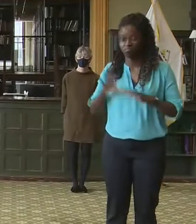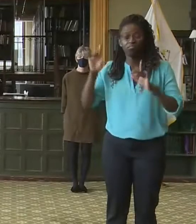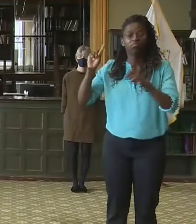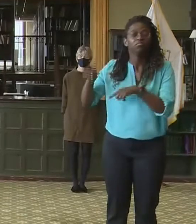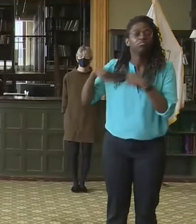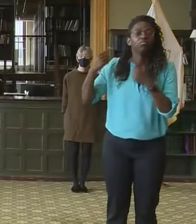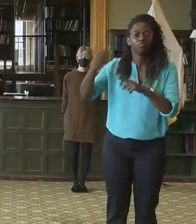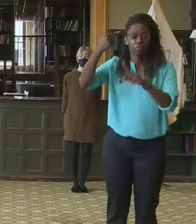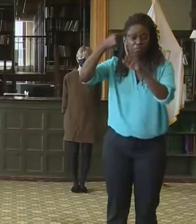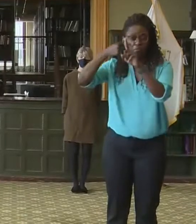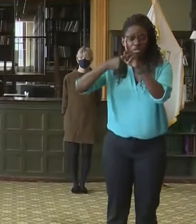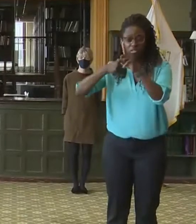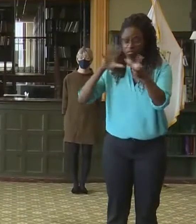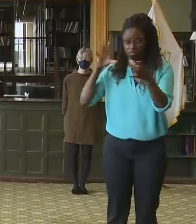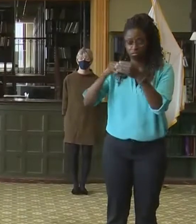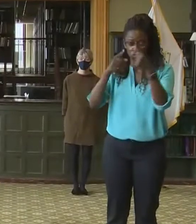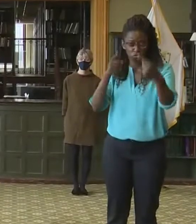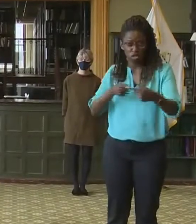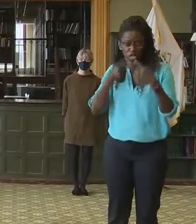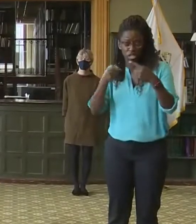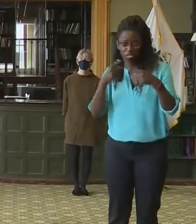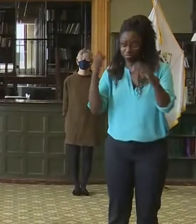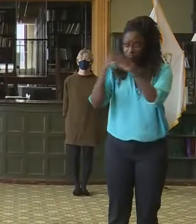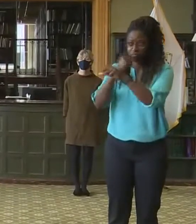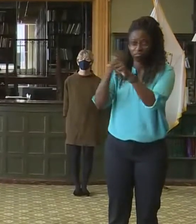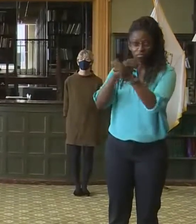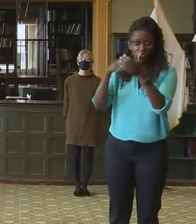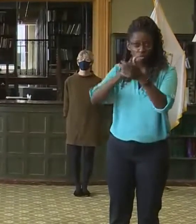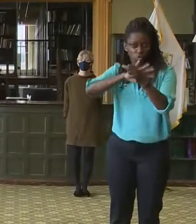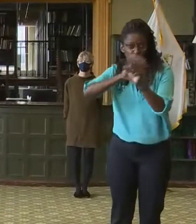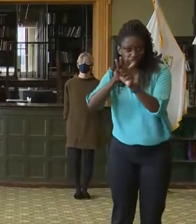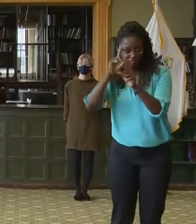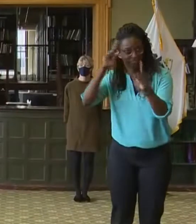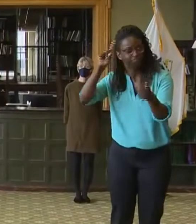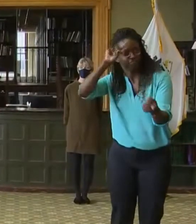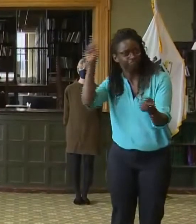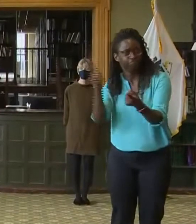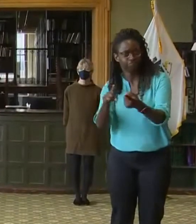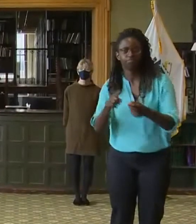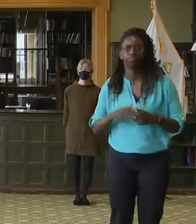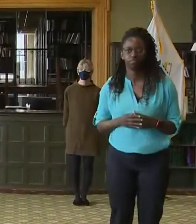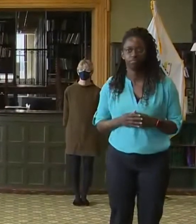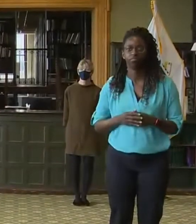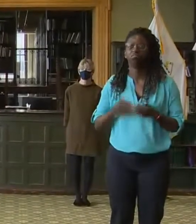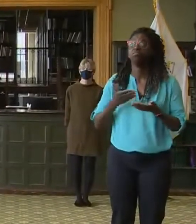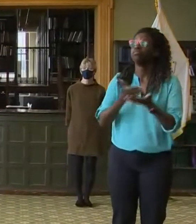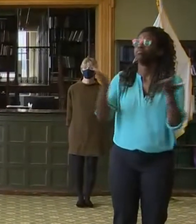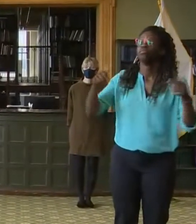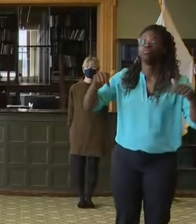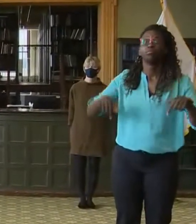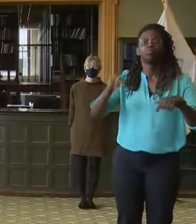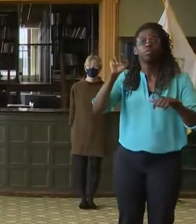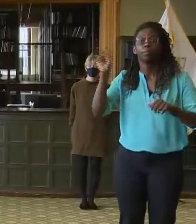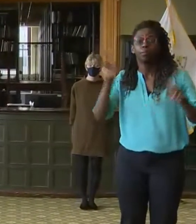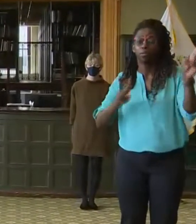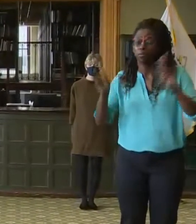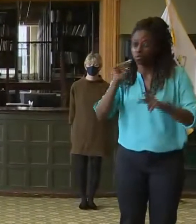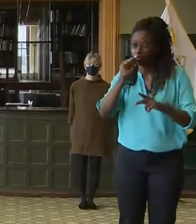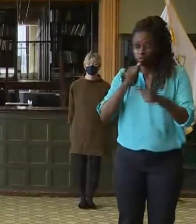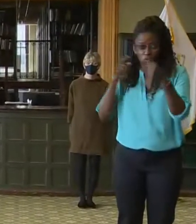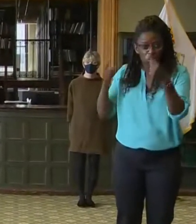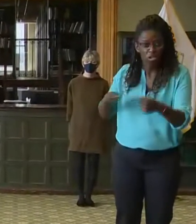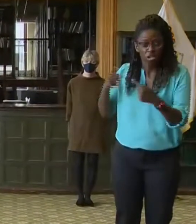COVID-19. The people of Massachusetts have been through so much over the past year, but together they have